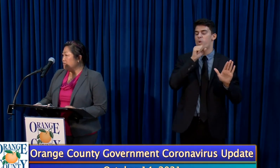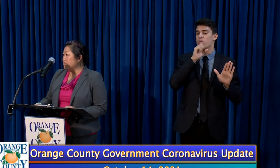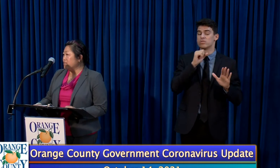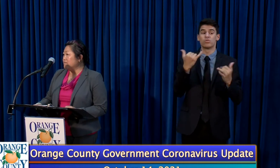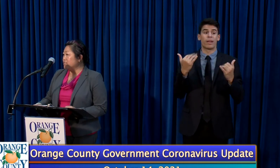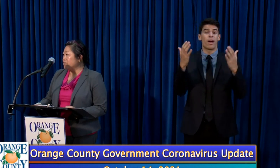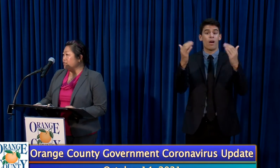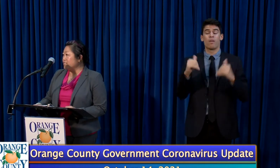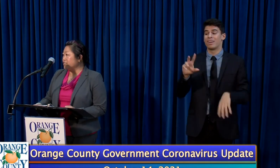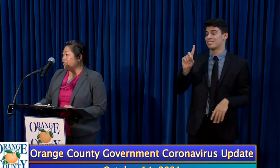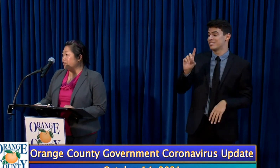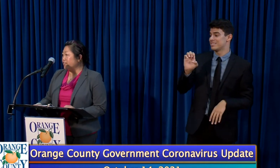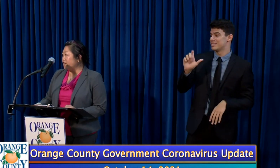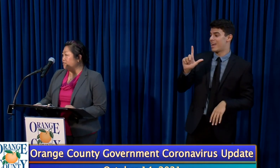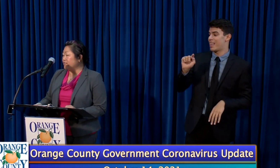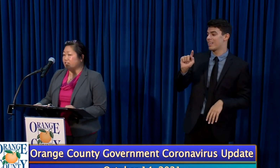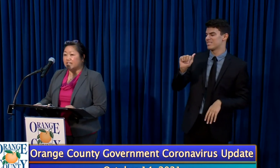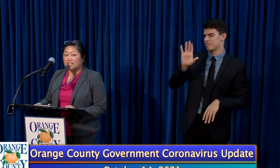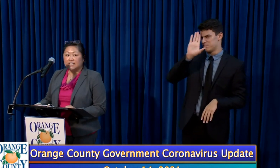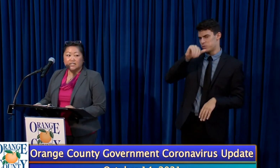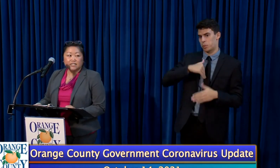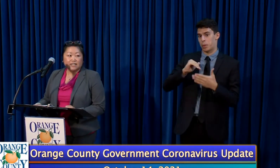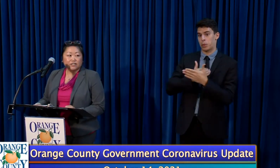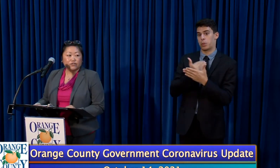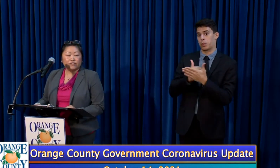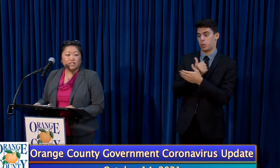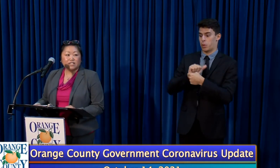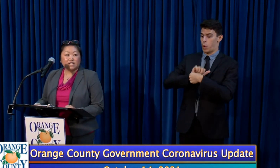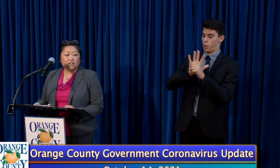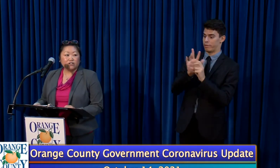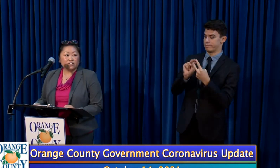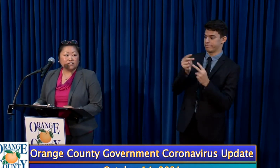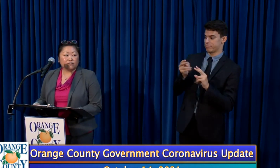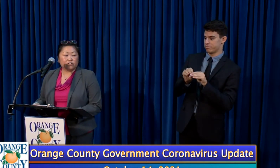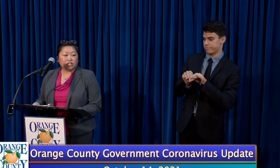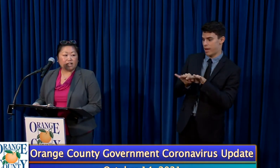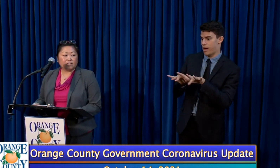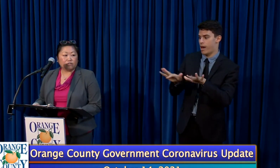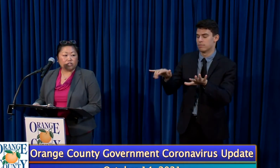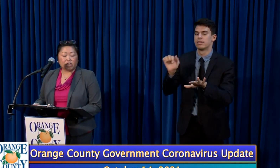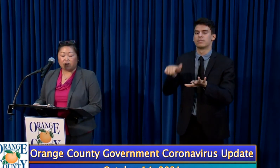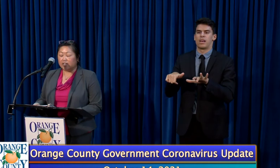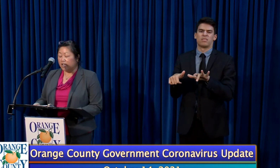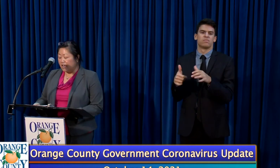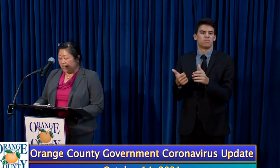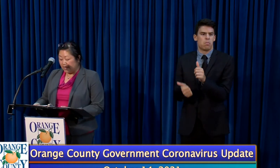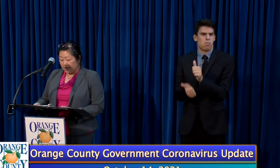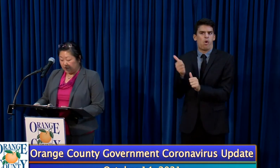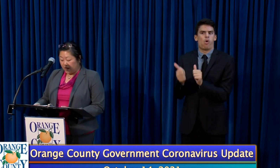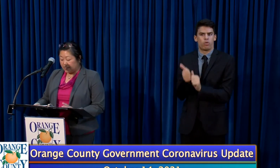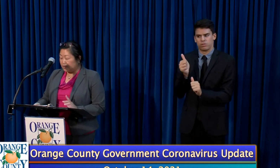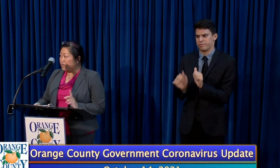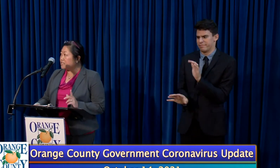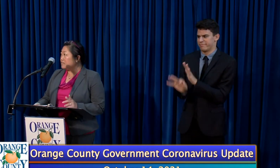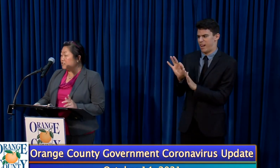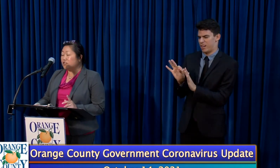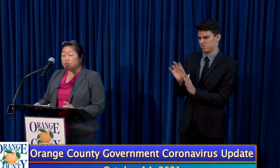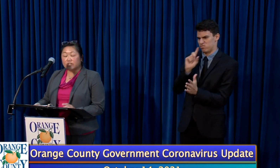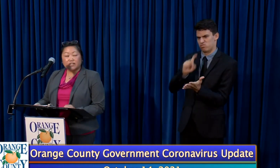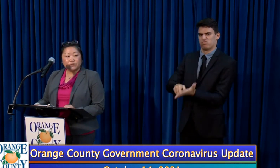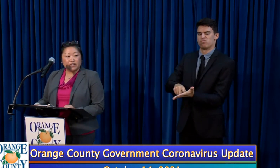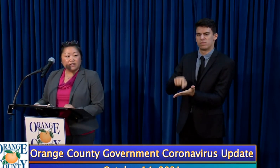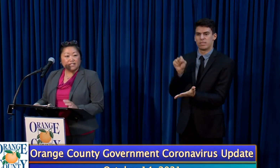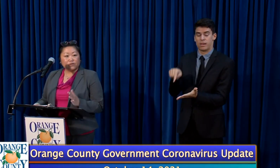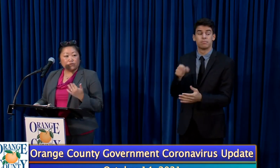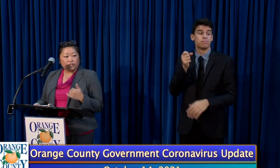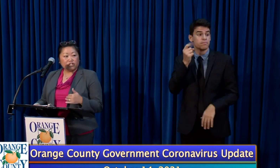the predominant strain that is circulating around the United States, and that is reflected here in Florida and in Orange County. I did want to note,